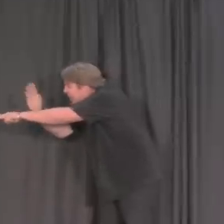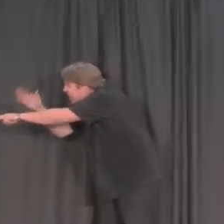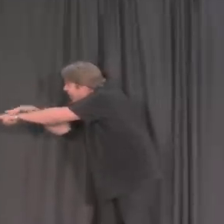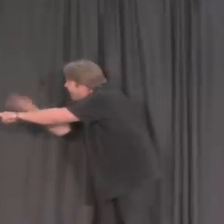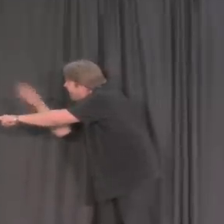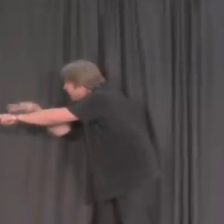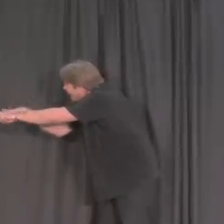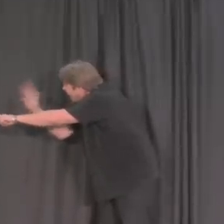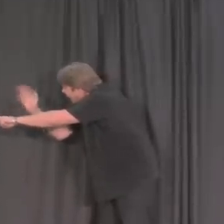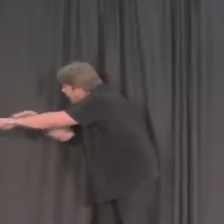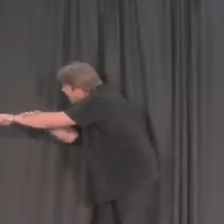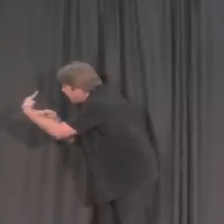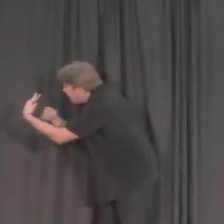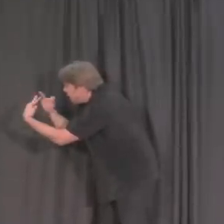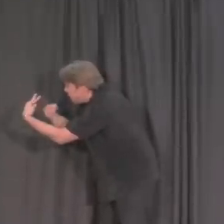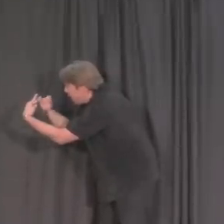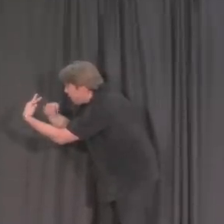Do you mind? That's blind.